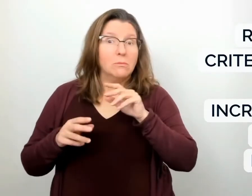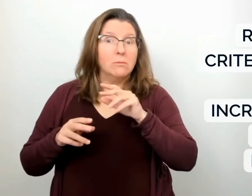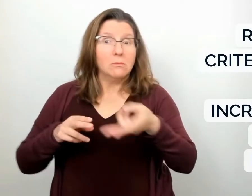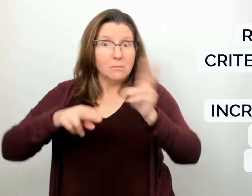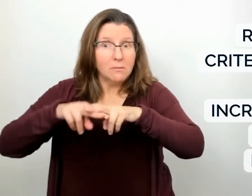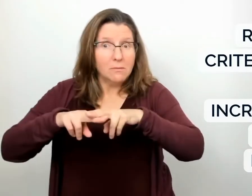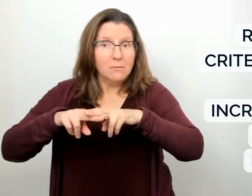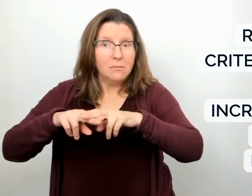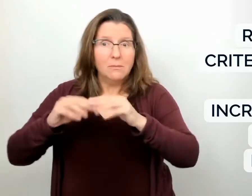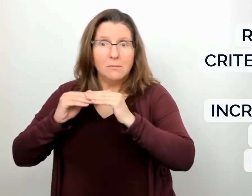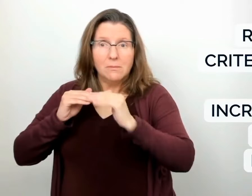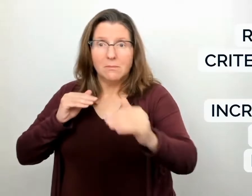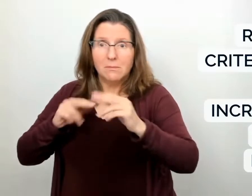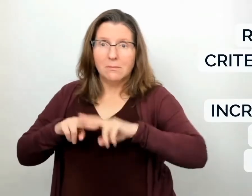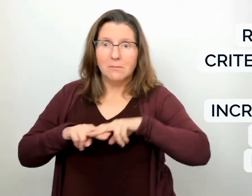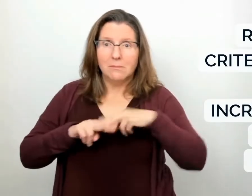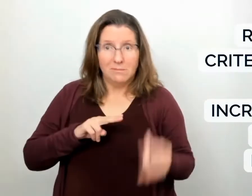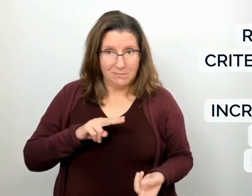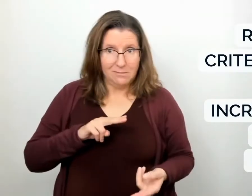So consider all possible consequences.